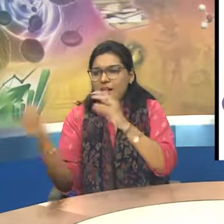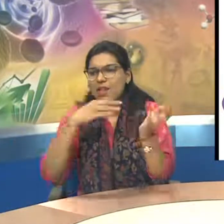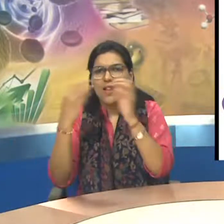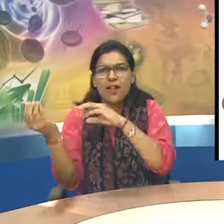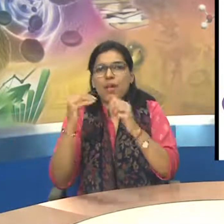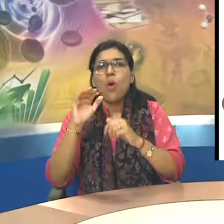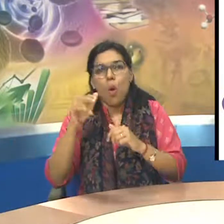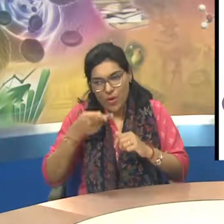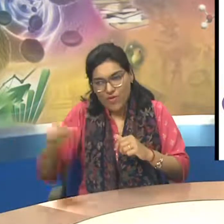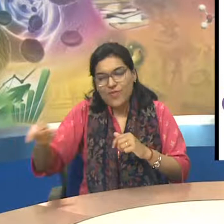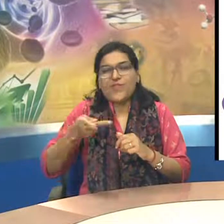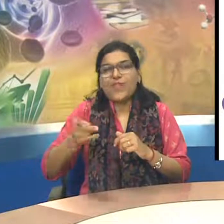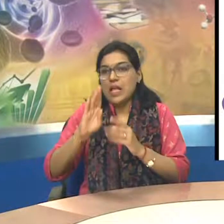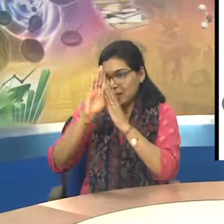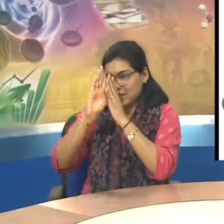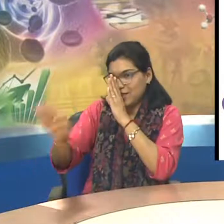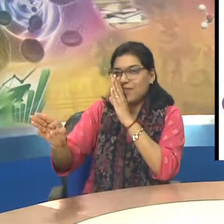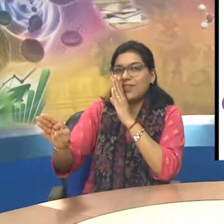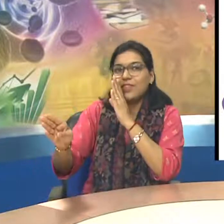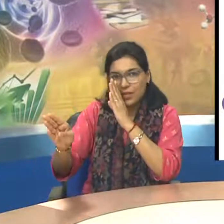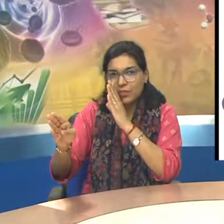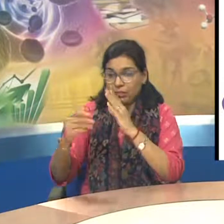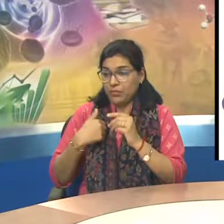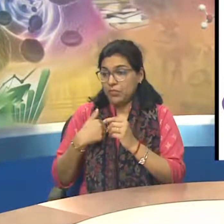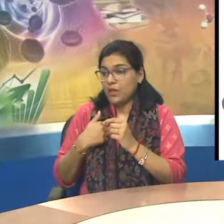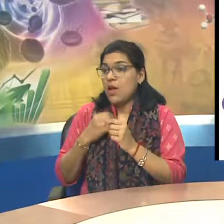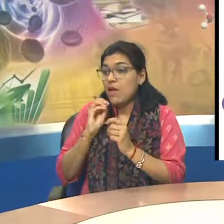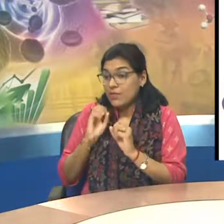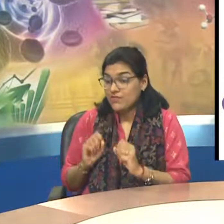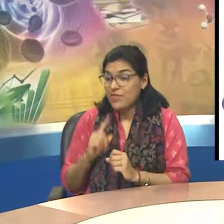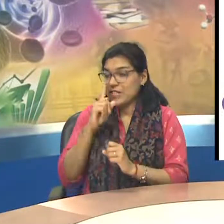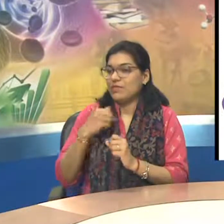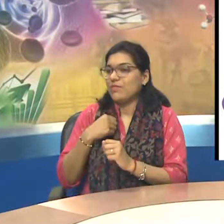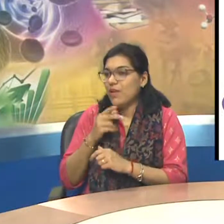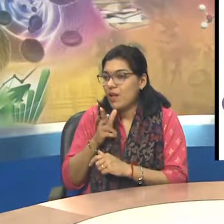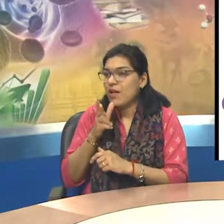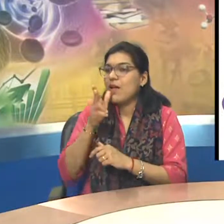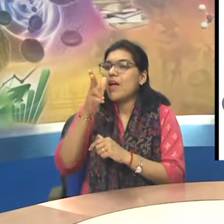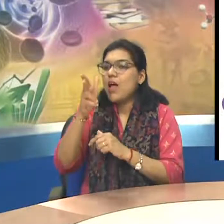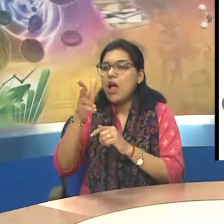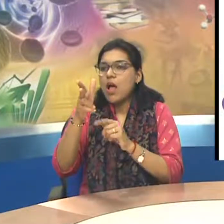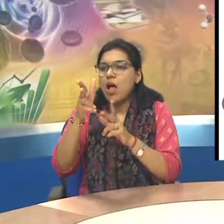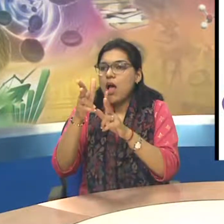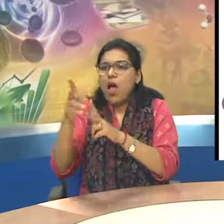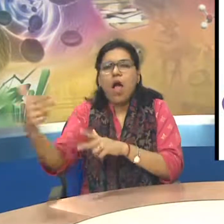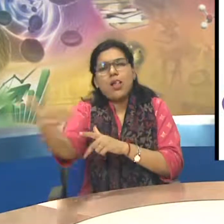or reply to the message which